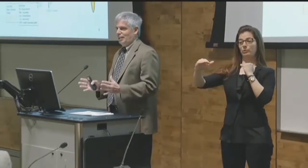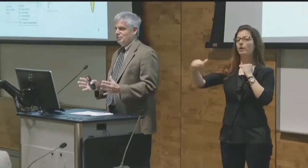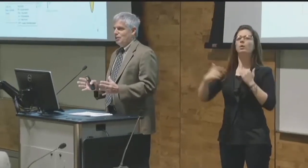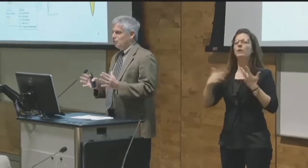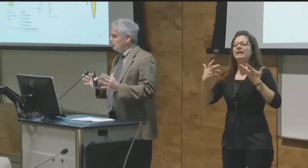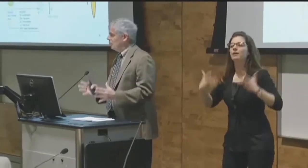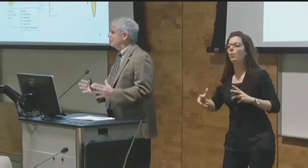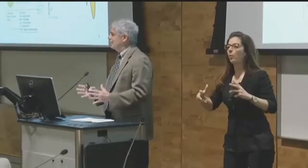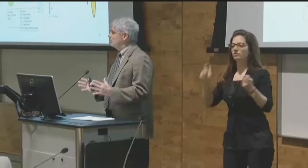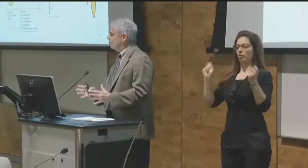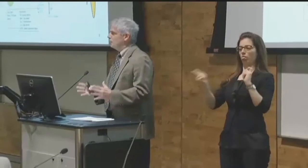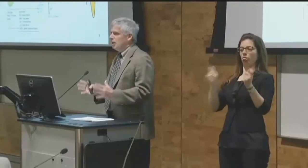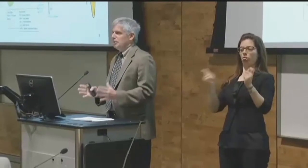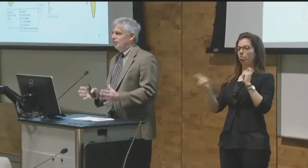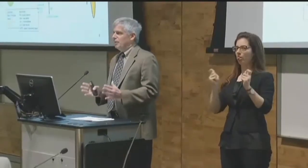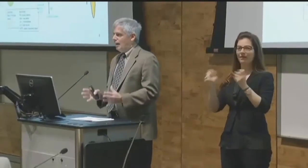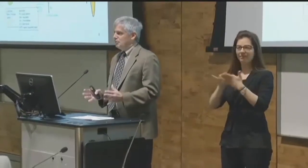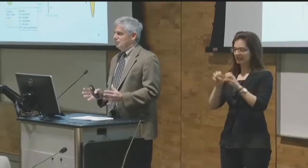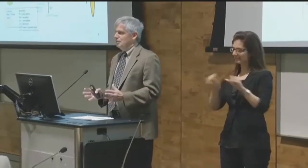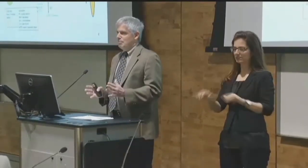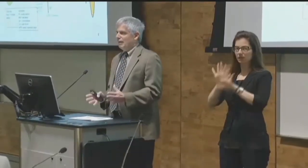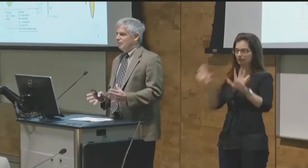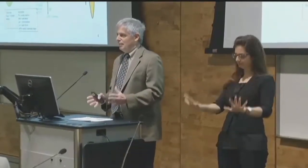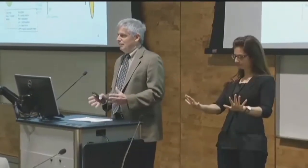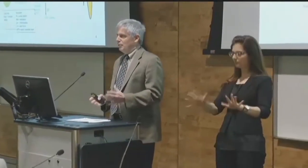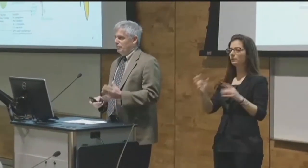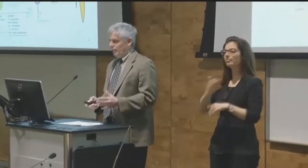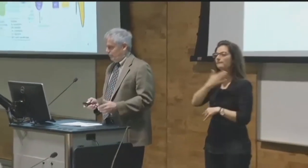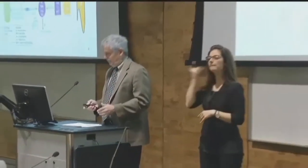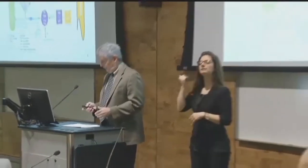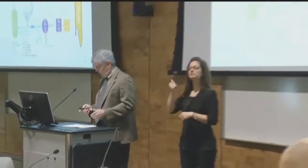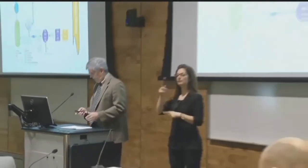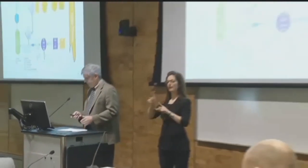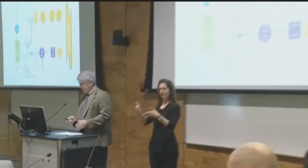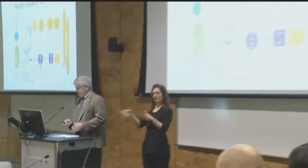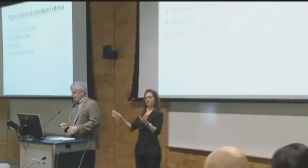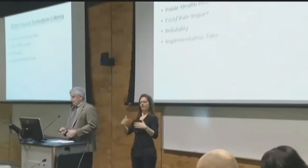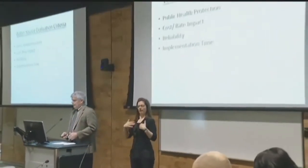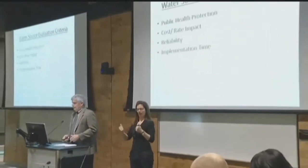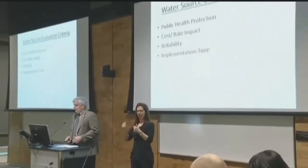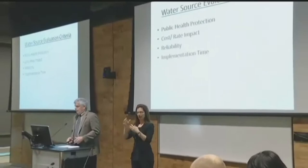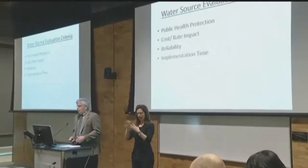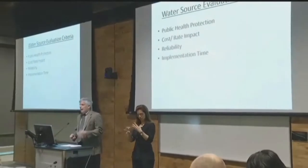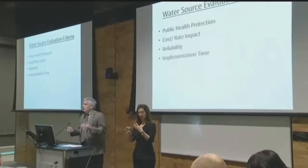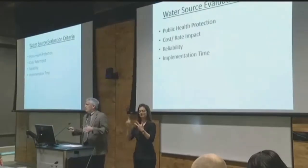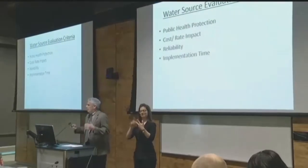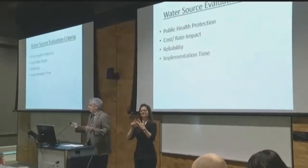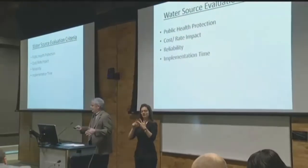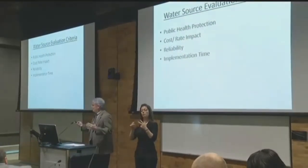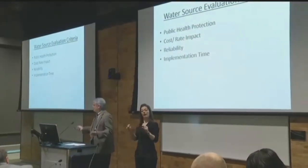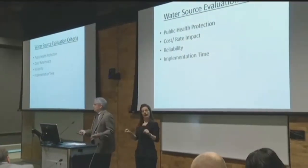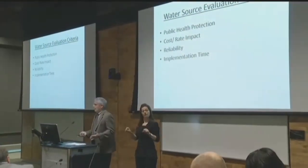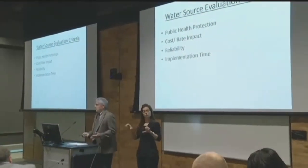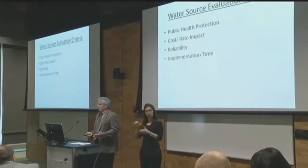could change. So we wanted to get the best public health option back on the table, and we were able to do that. So how do we